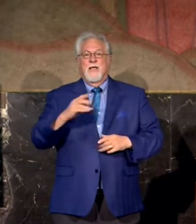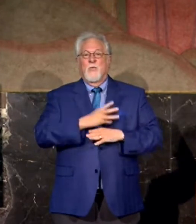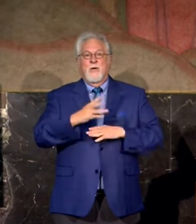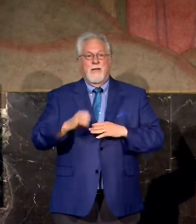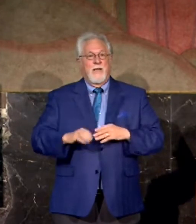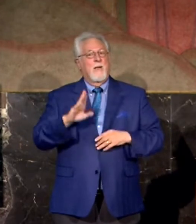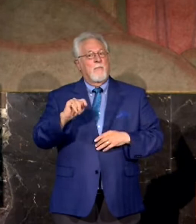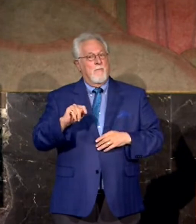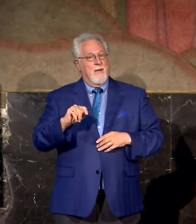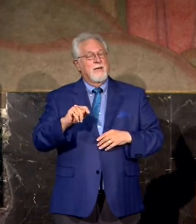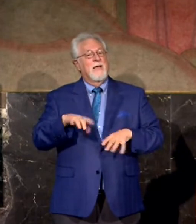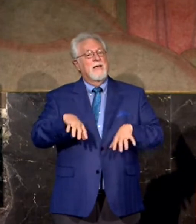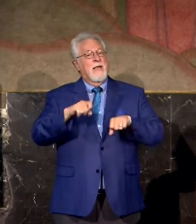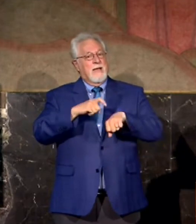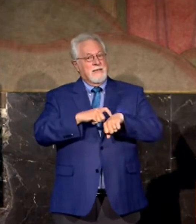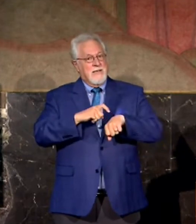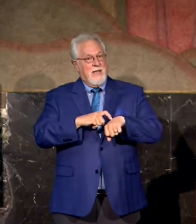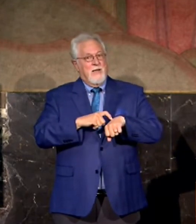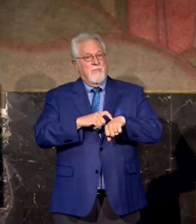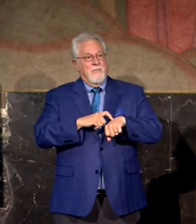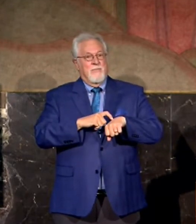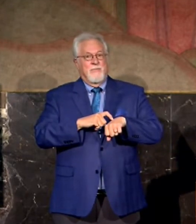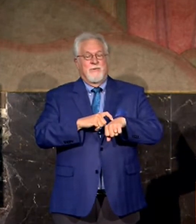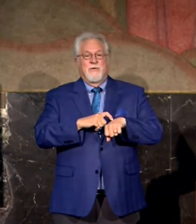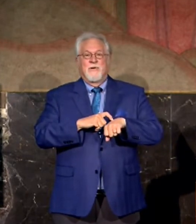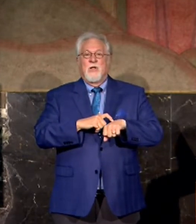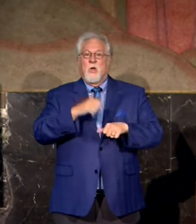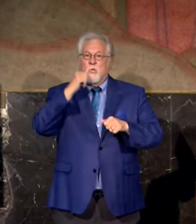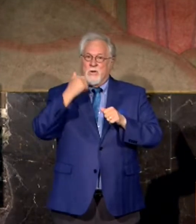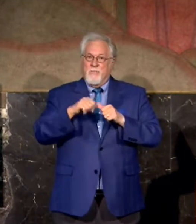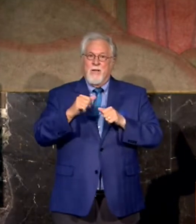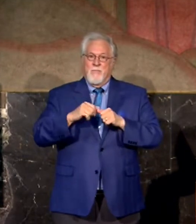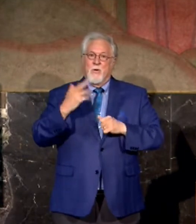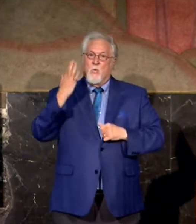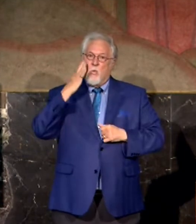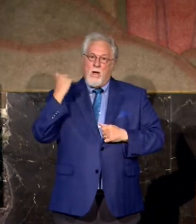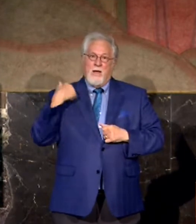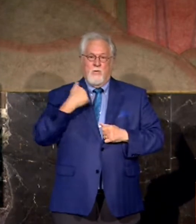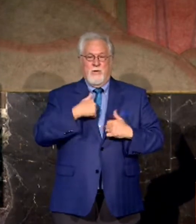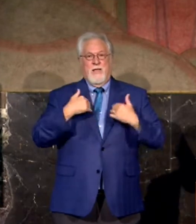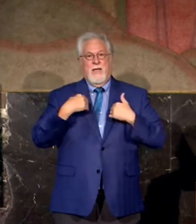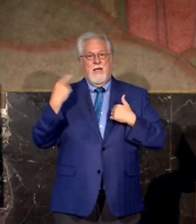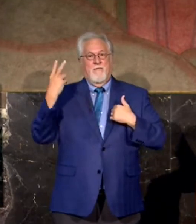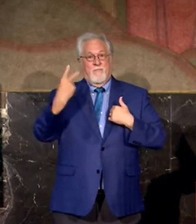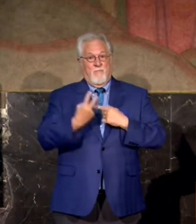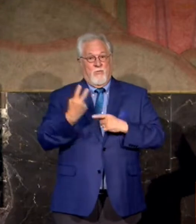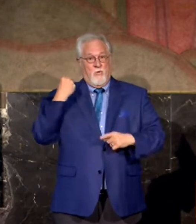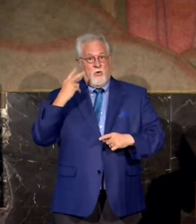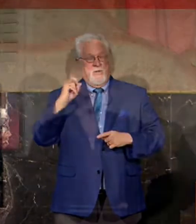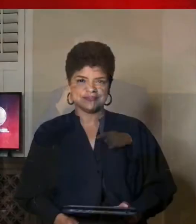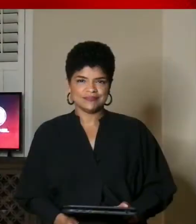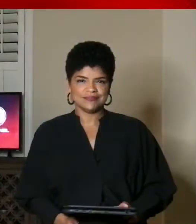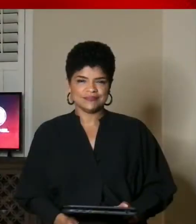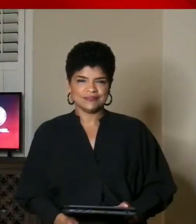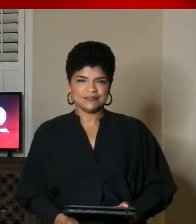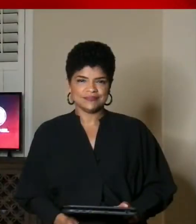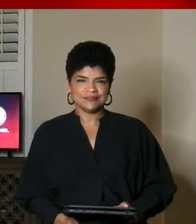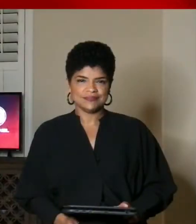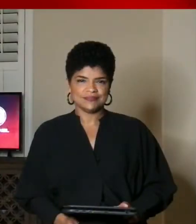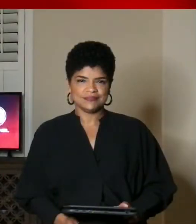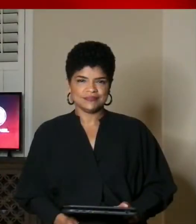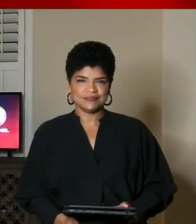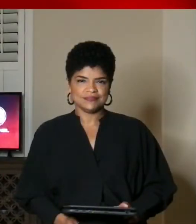travel anytime soon, but says to remain cautious as many people are getting ready for a long weekend. And with so many